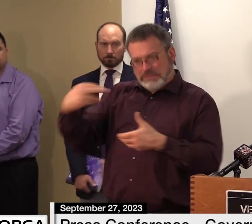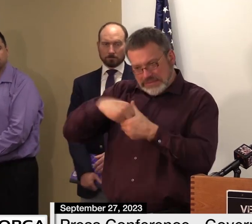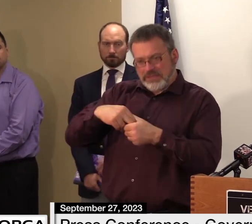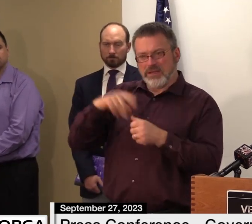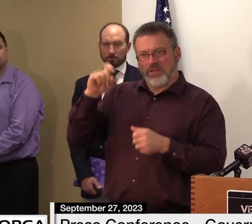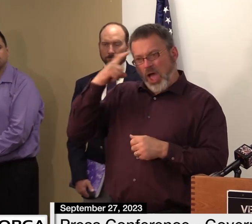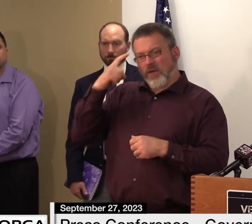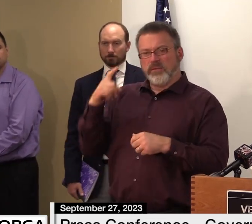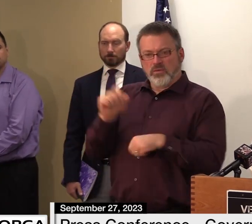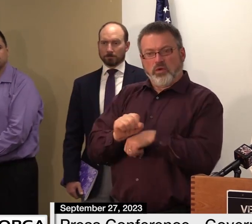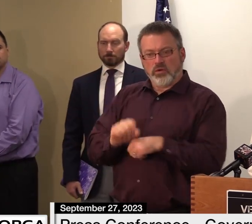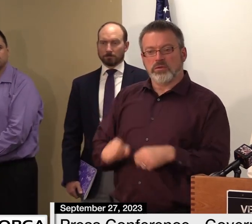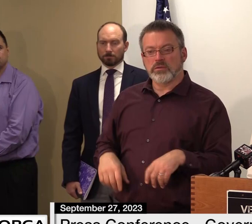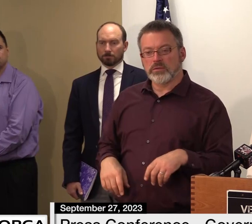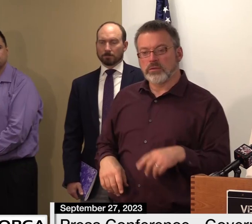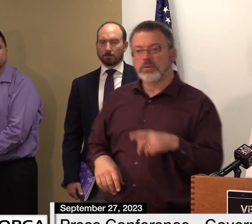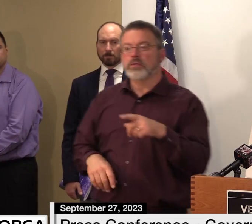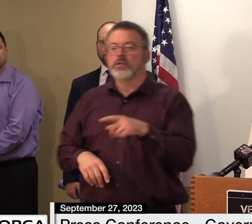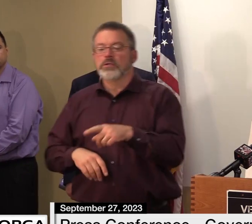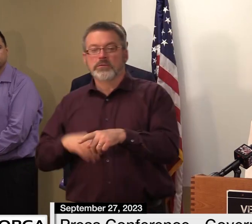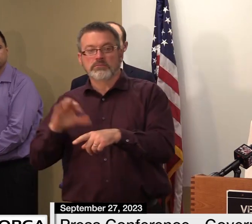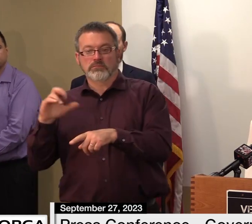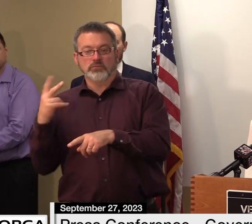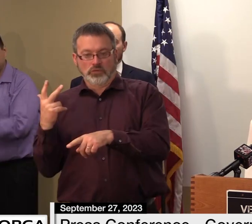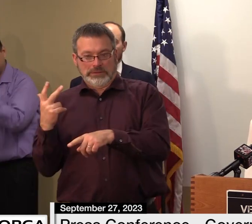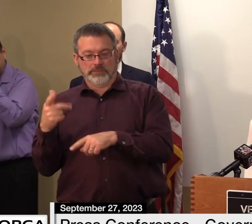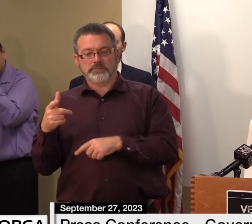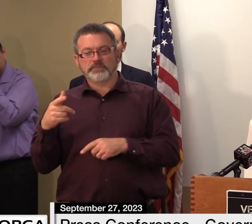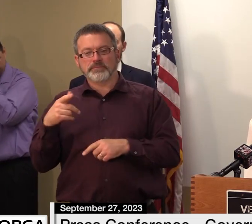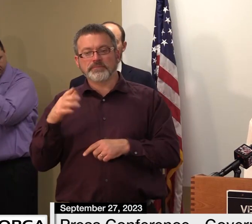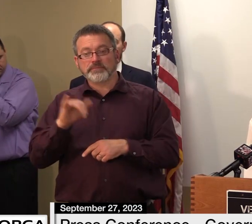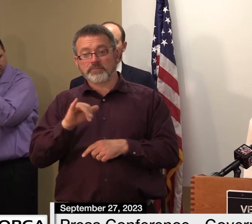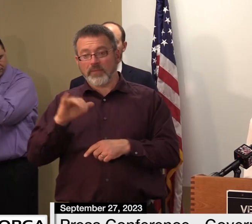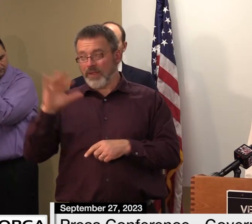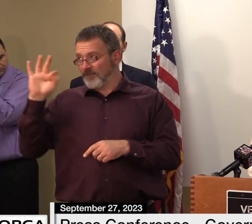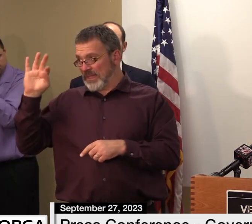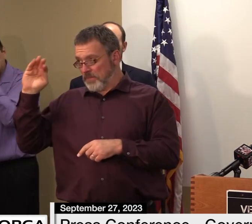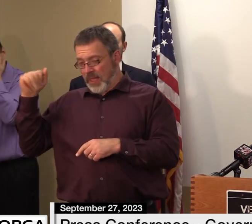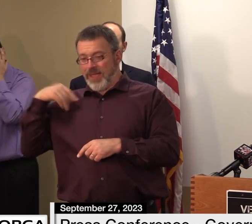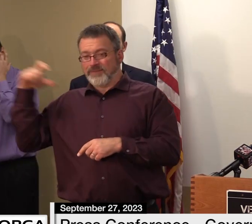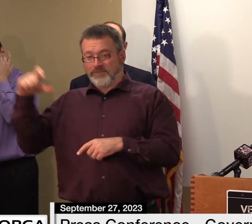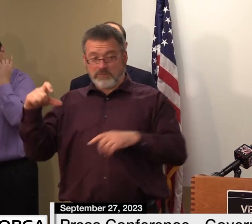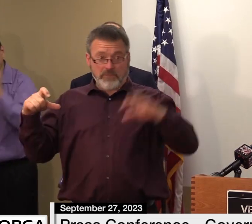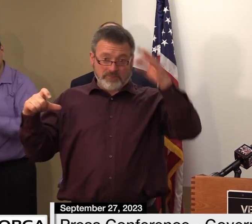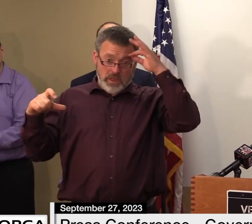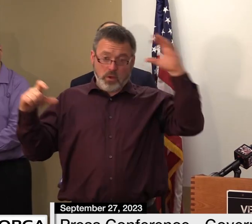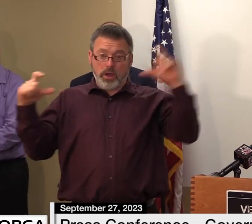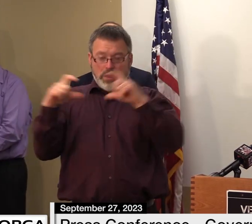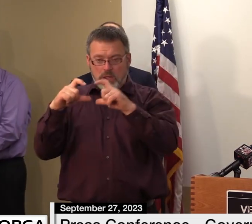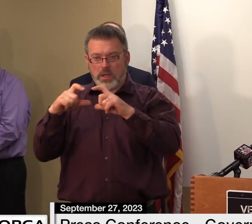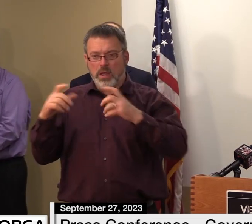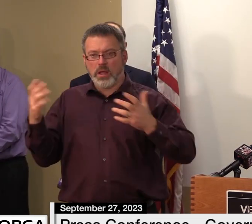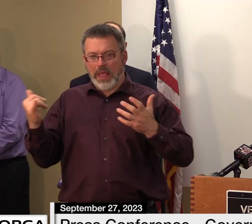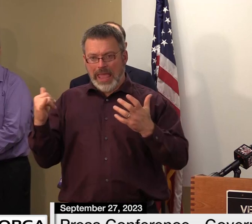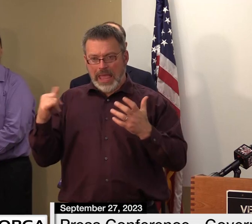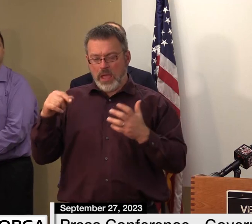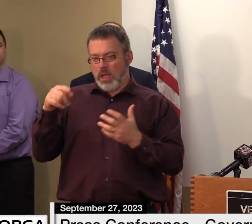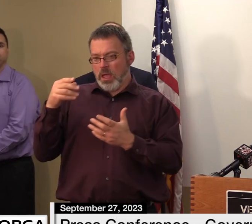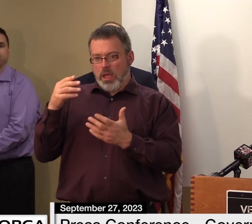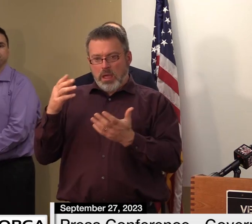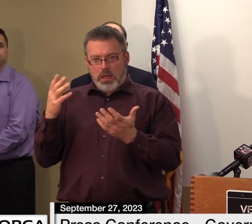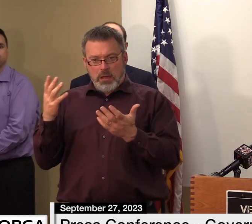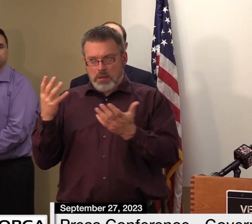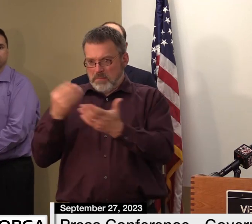Sense of what the federal match will be with some of the FEMA funds? I know it depends on the pot of money, and that's probably going to wind down from